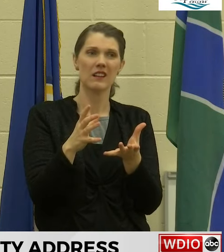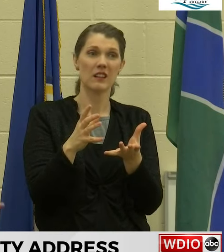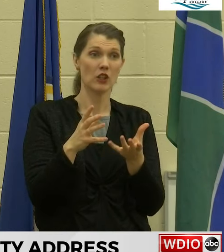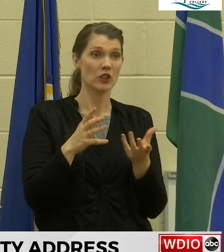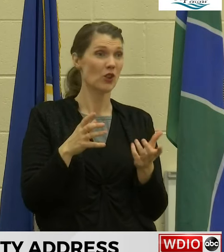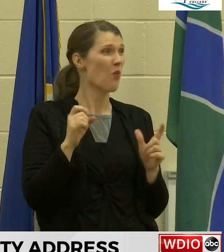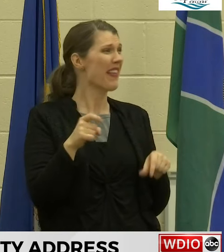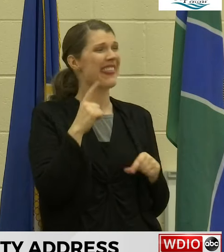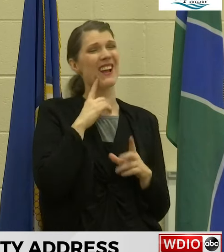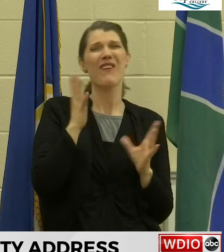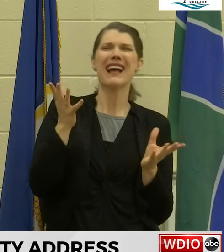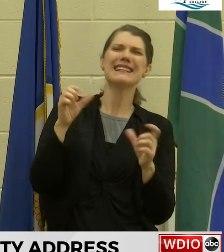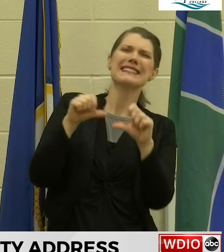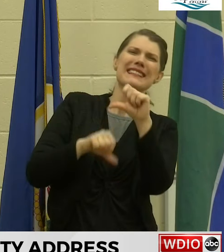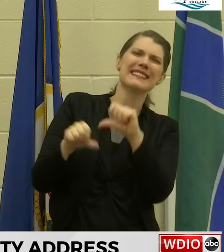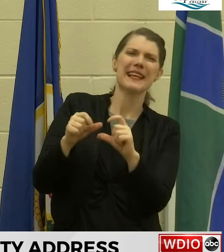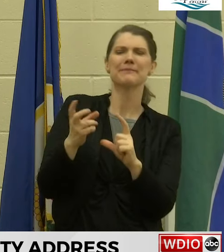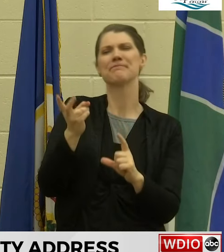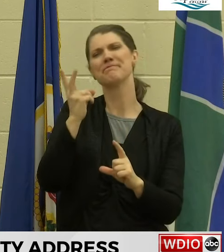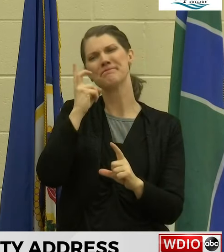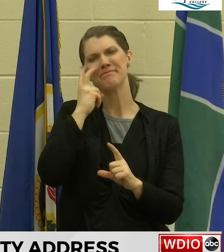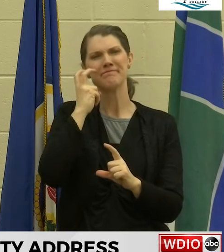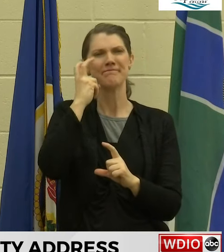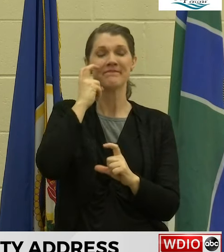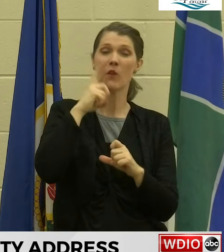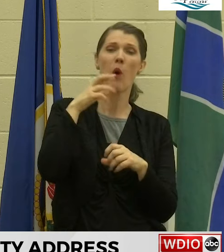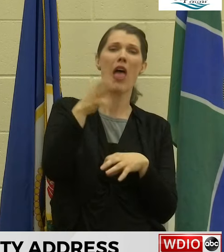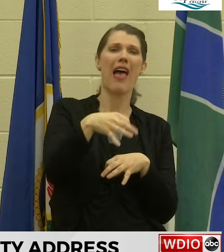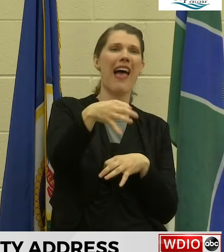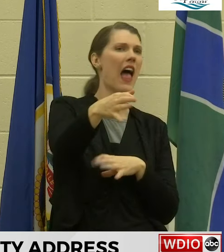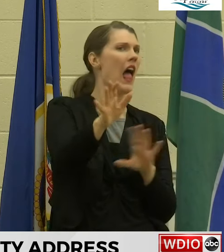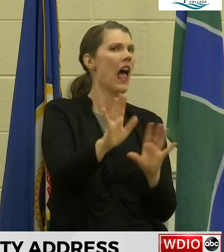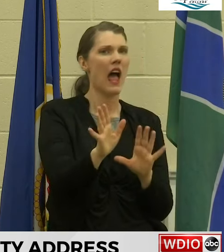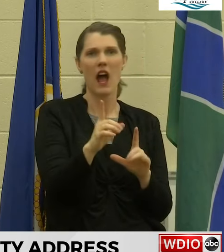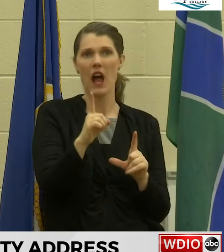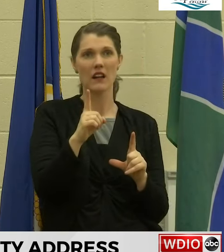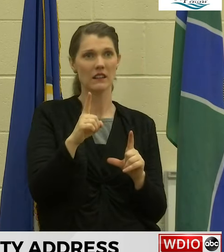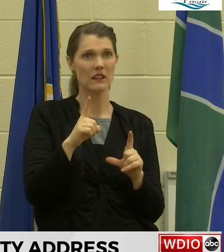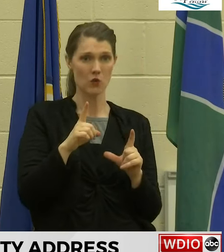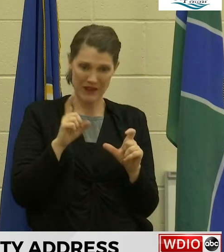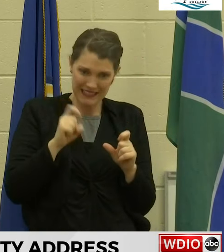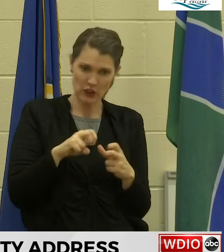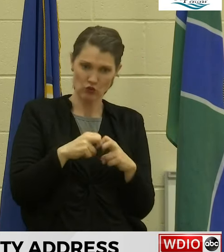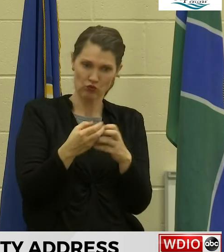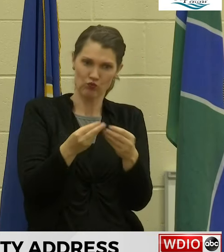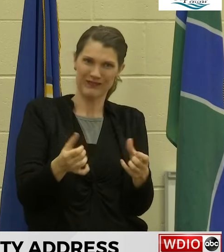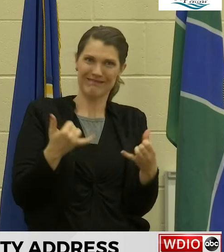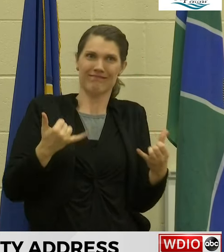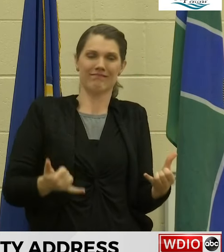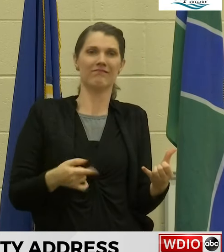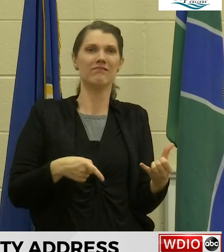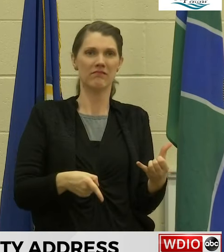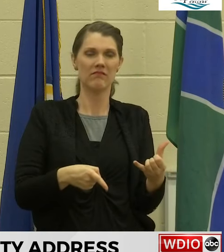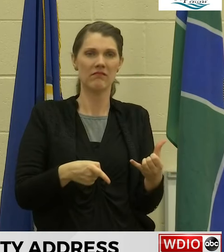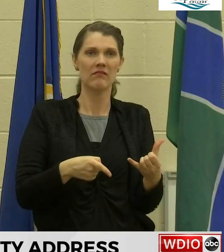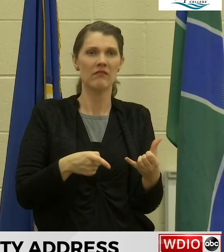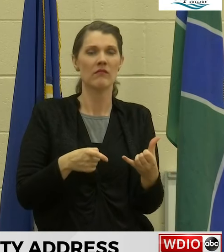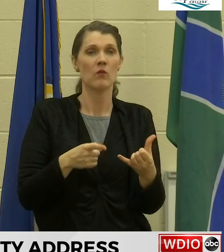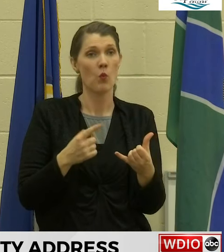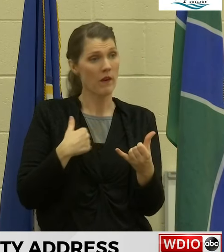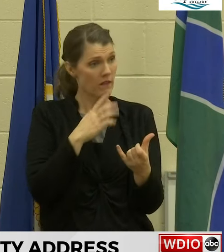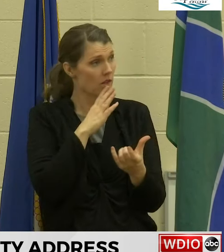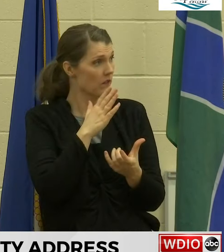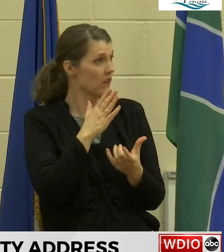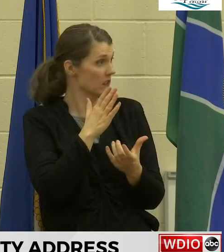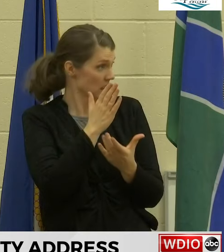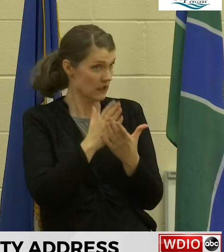we just can't put this off for a more convenient time. We've made real progress,